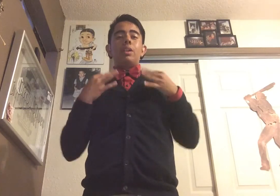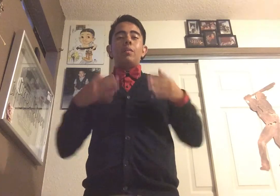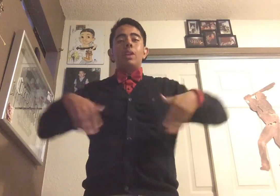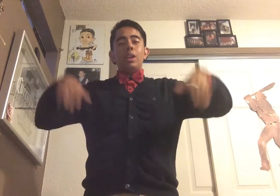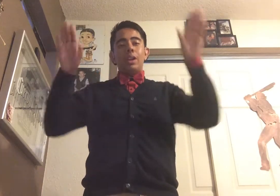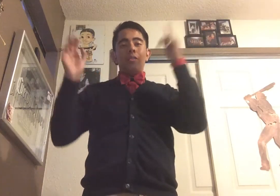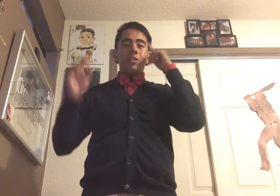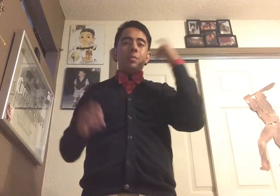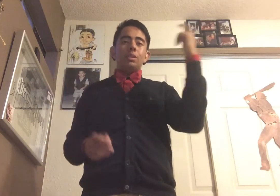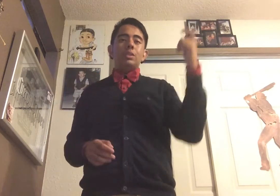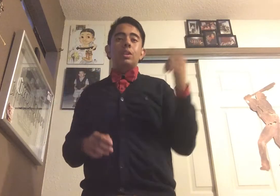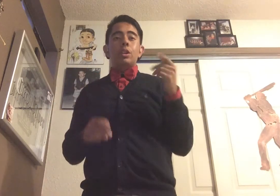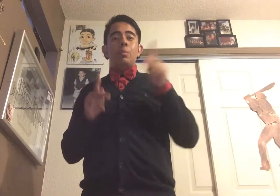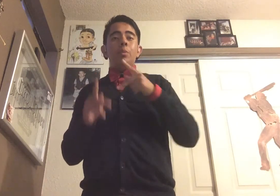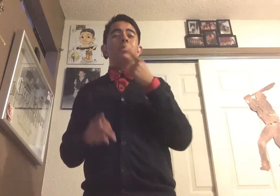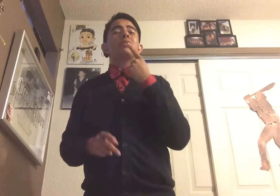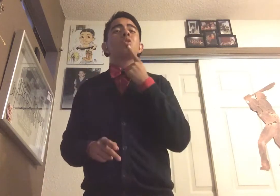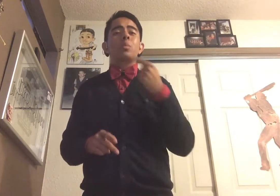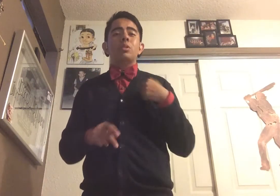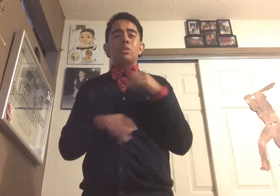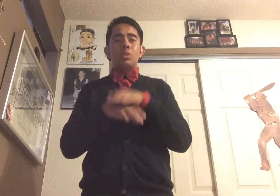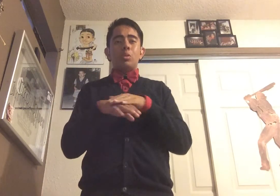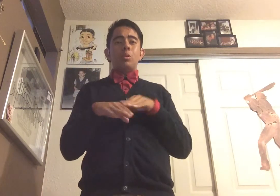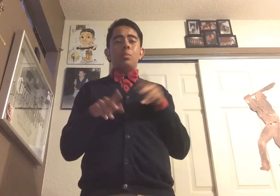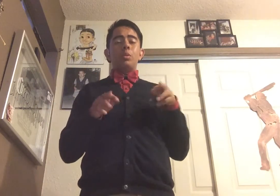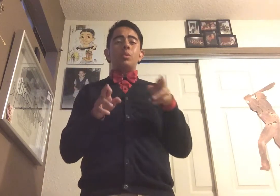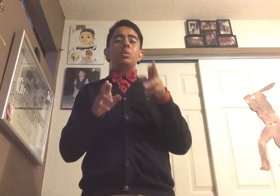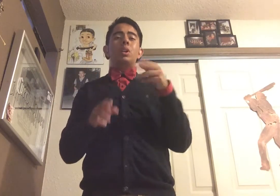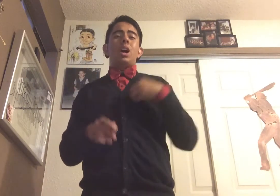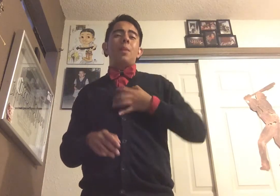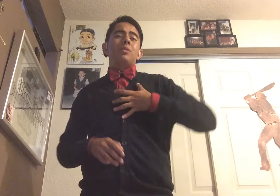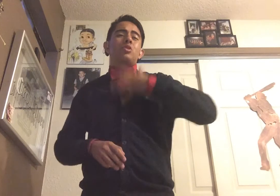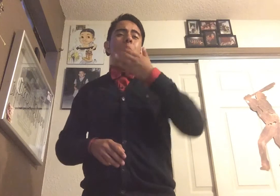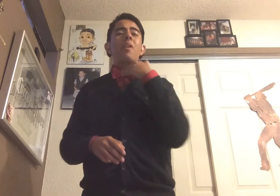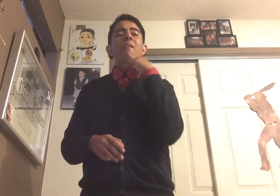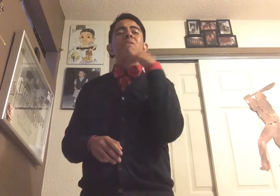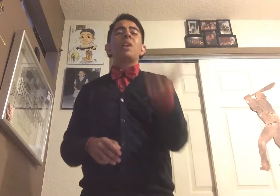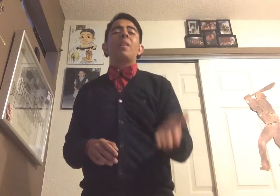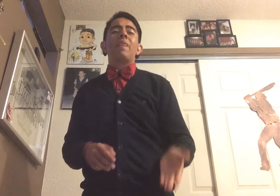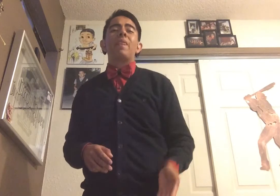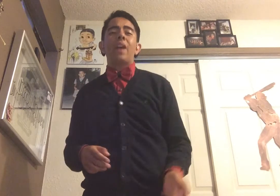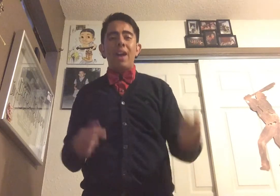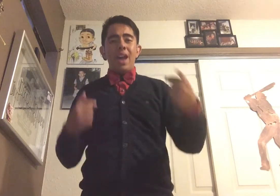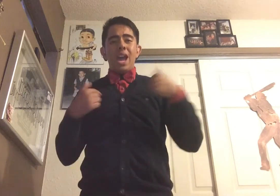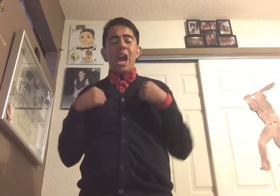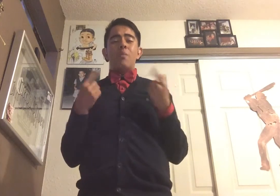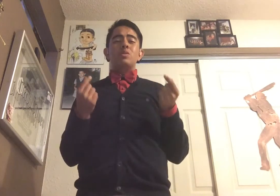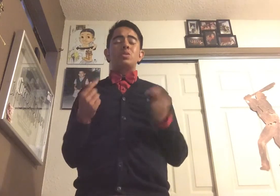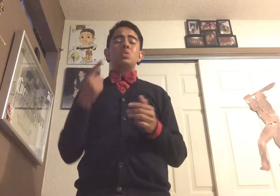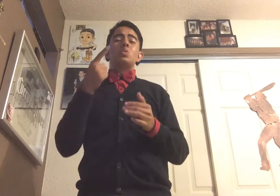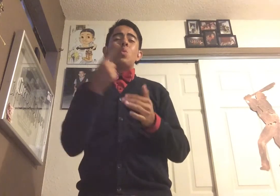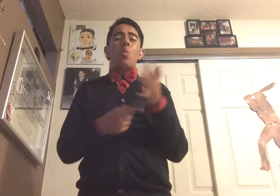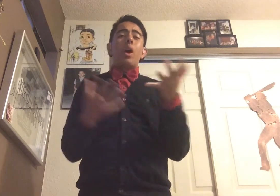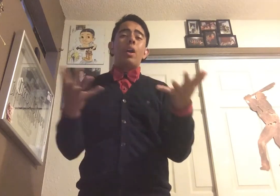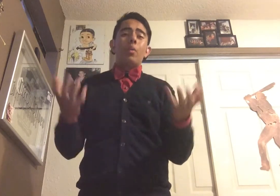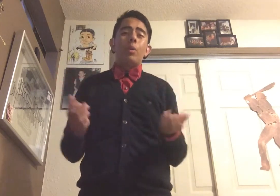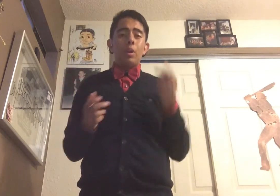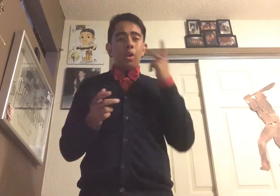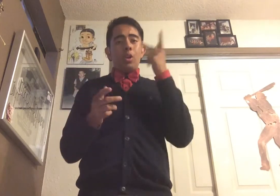life, getting up dreams. People told me slow my road, I'm screaming out, fuck that. I'ma do just what I want,